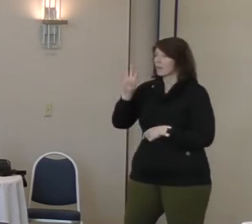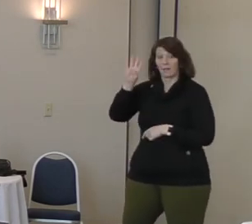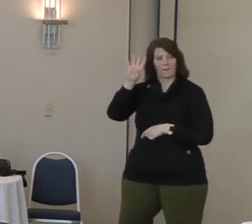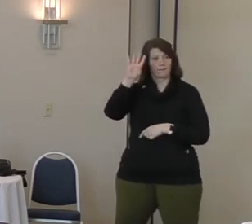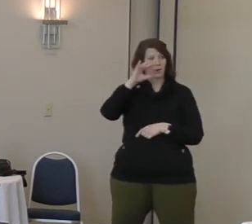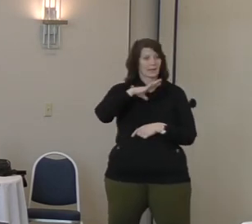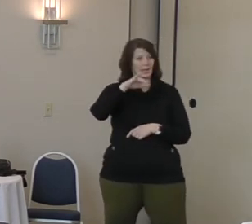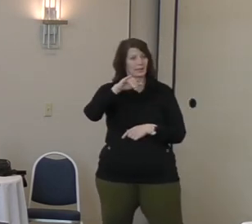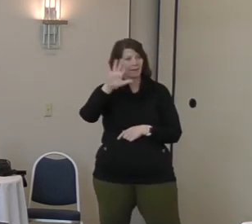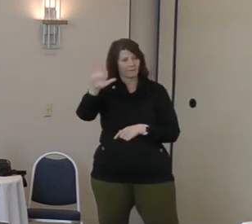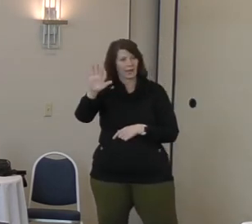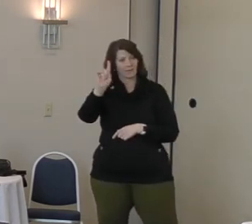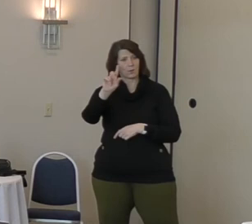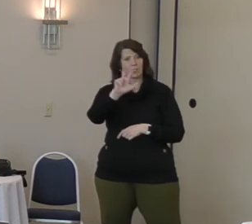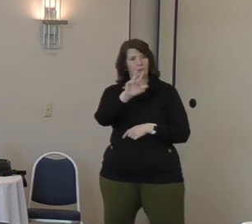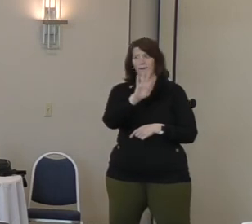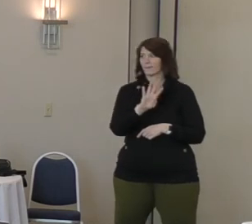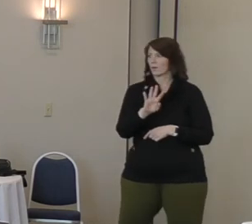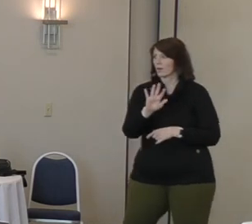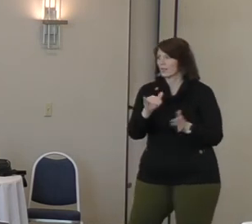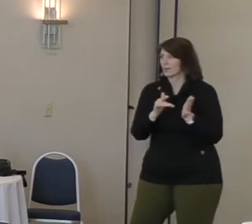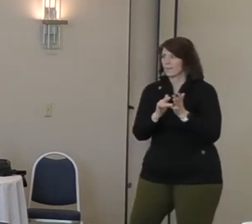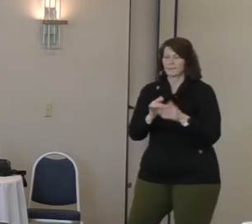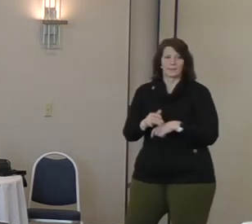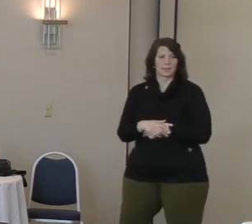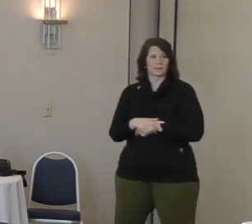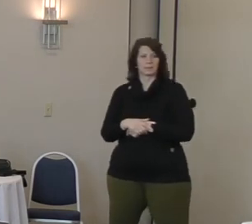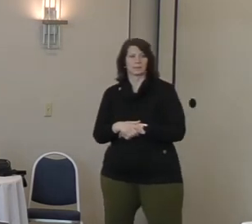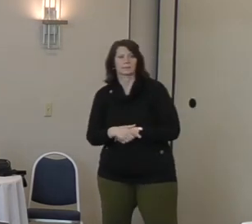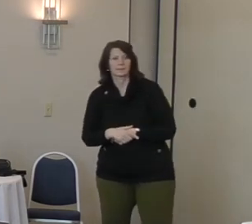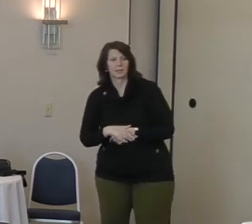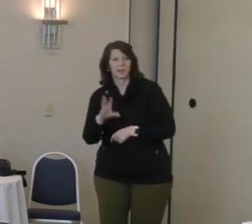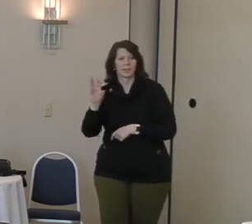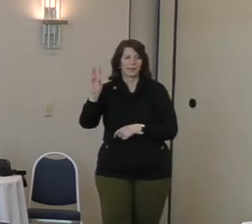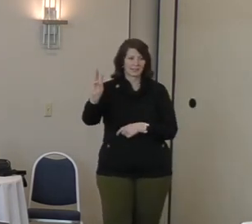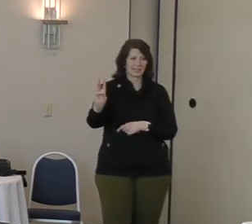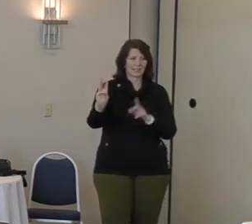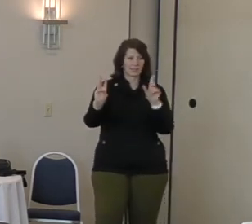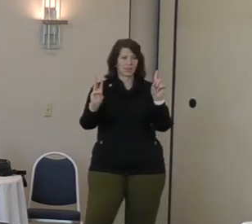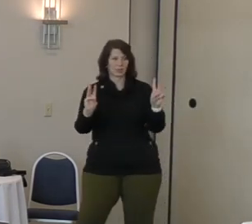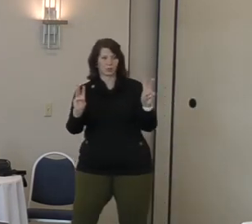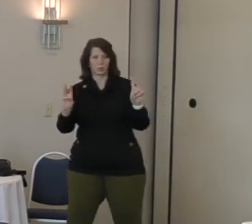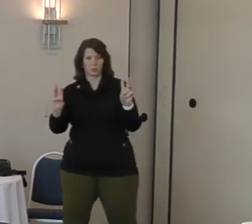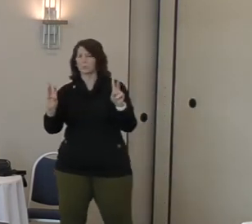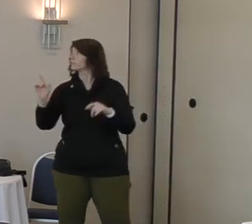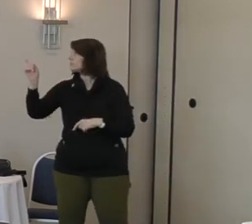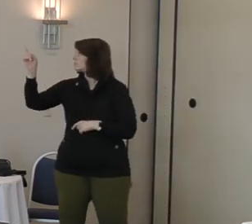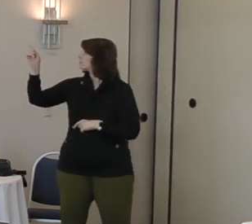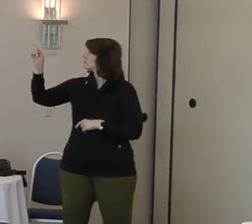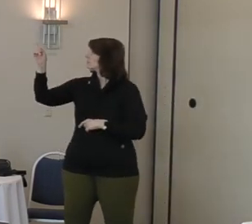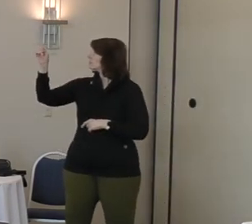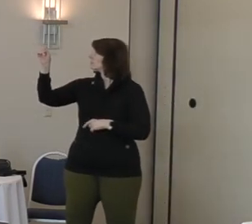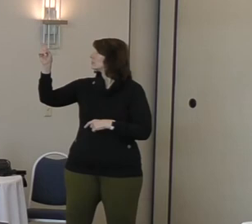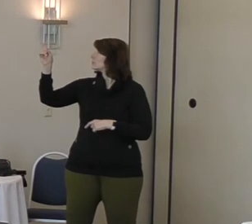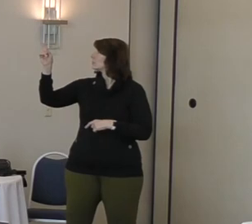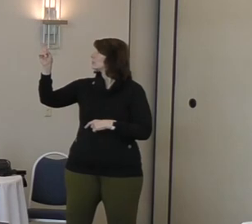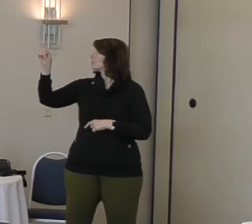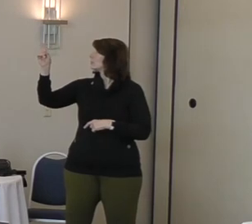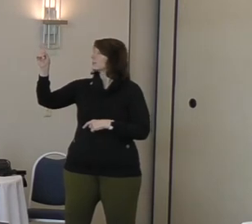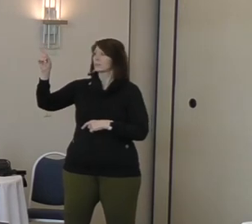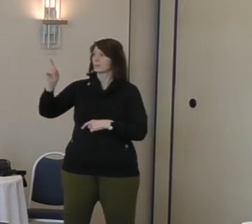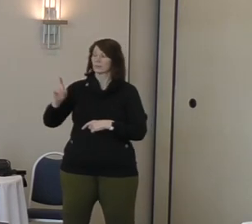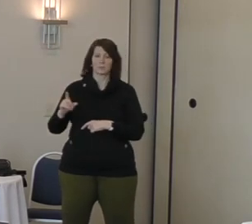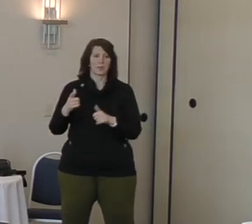middle, 5, 1, 3, and 4 are all in the middle except for Fez. They have 6 and 2 all the way across. They run something coming